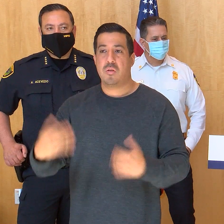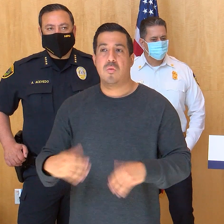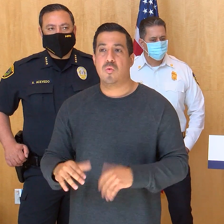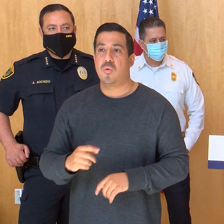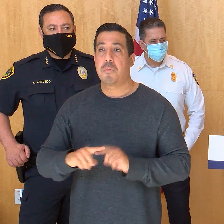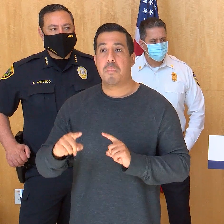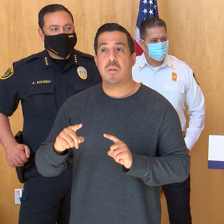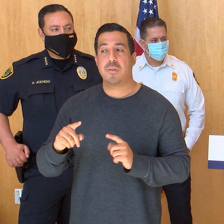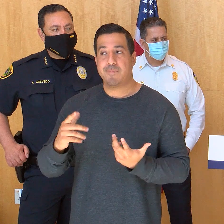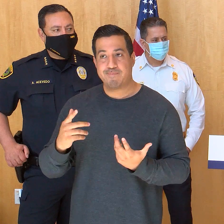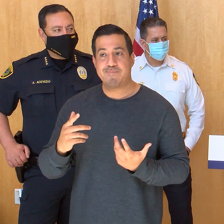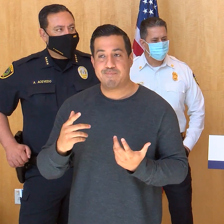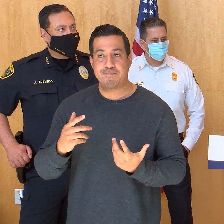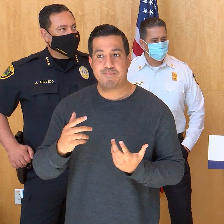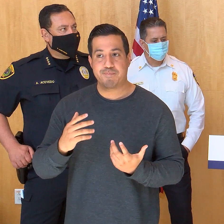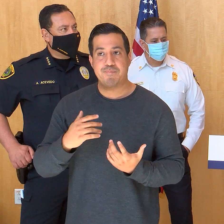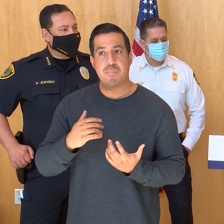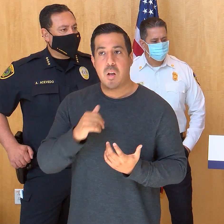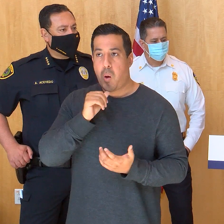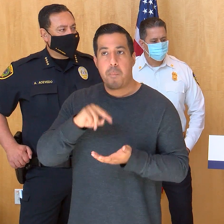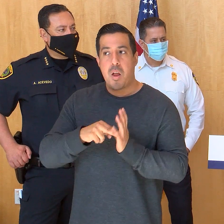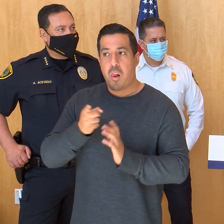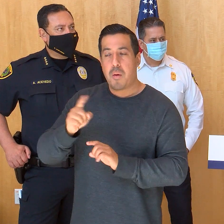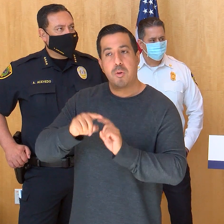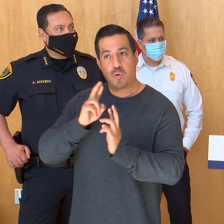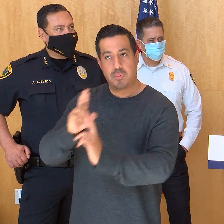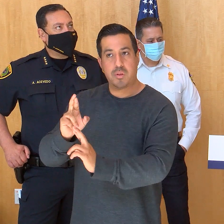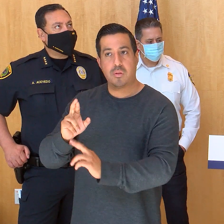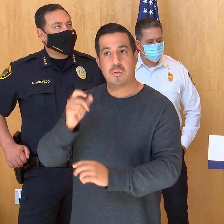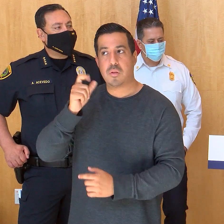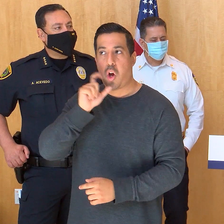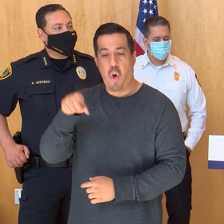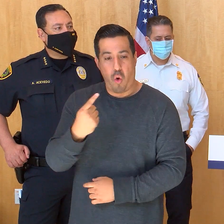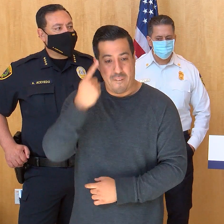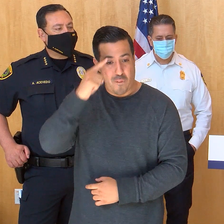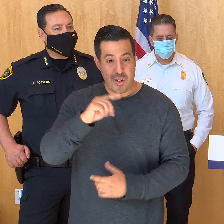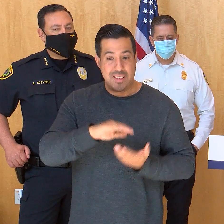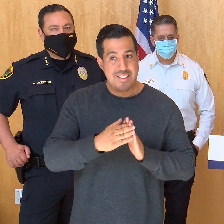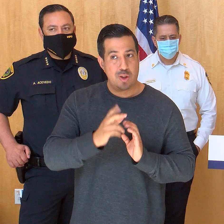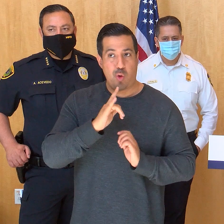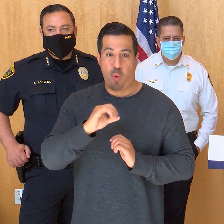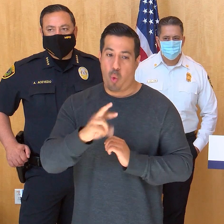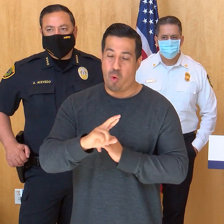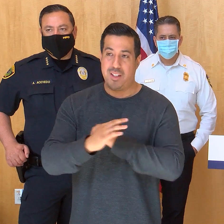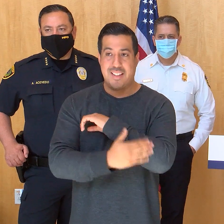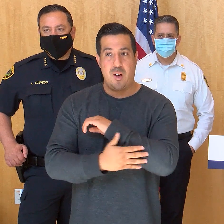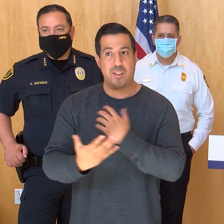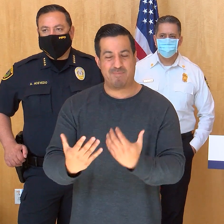respect, this does not belong at the feet of the city or the county.